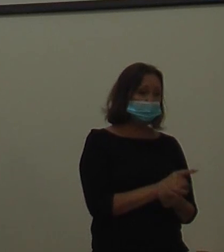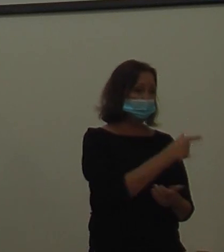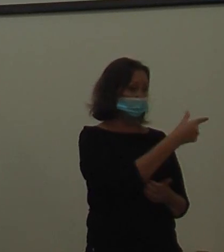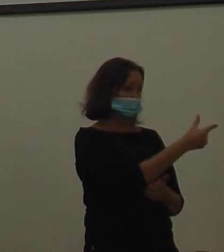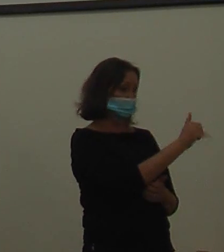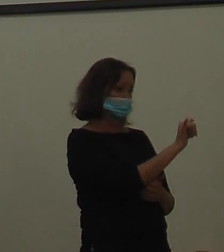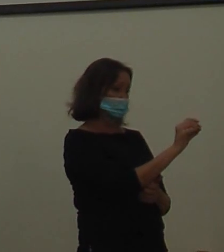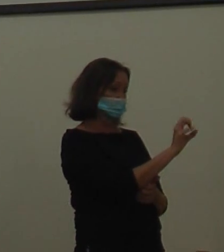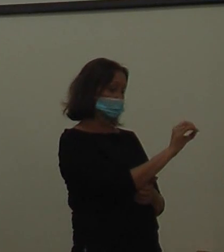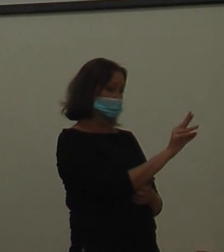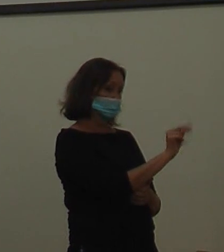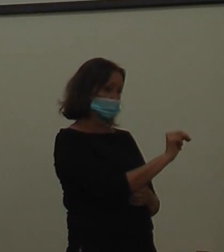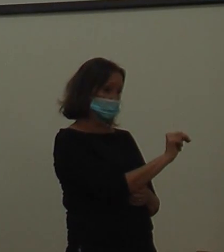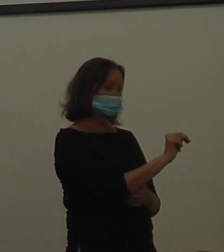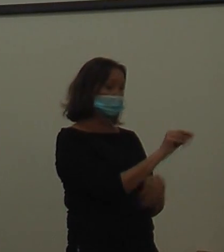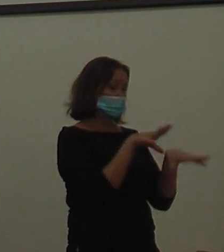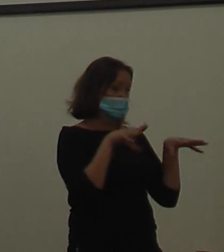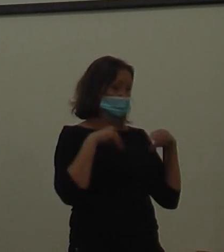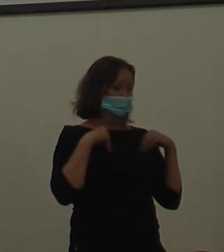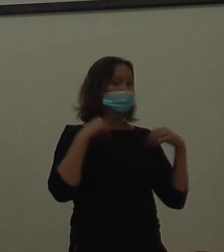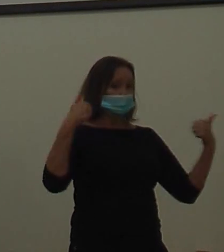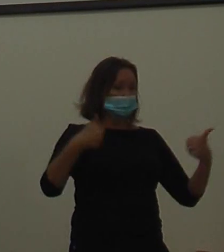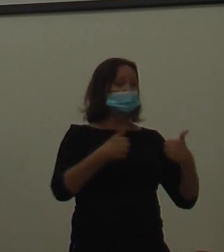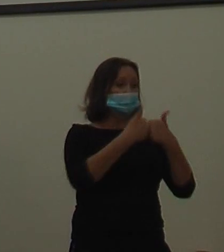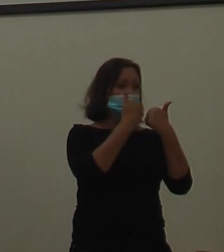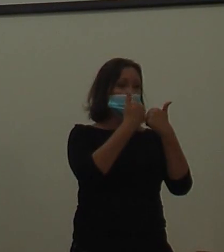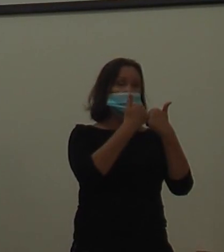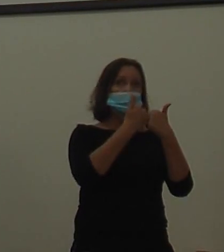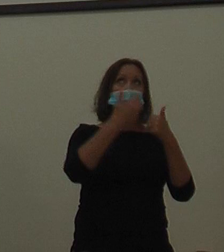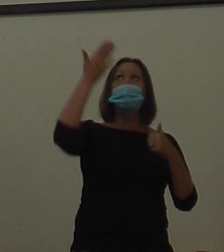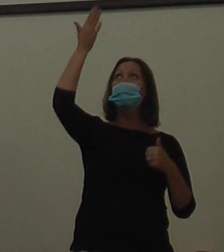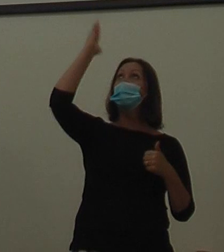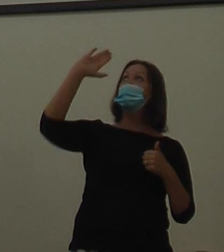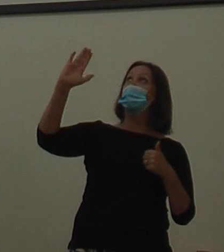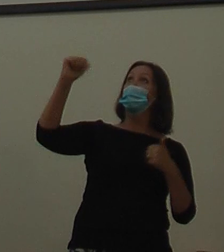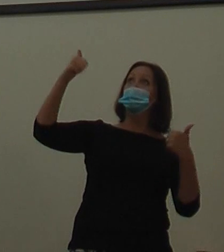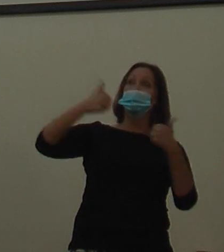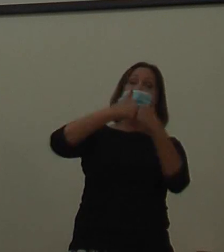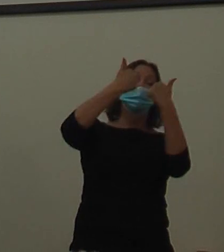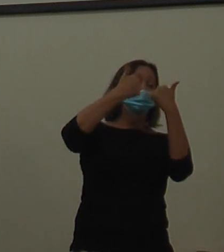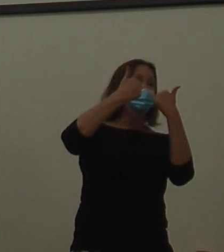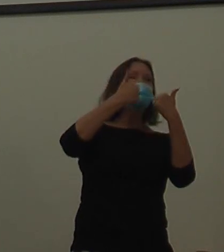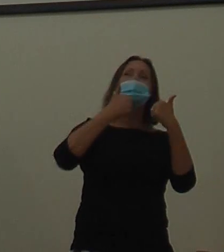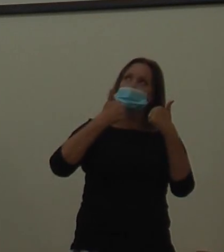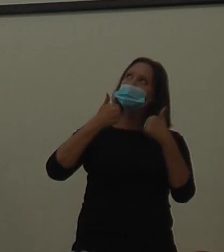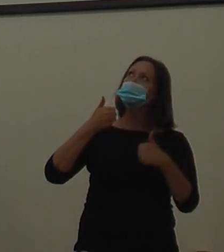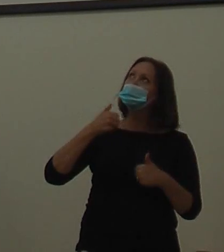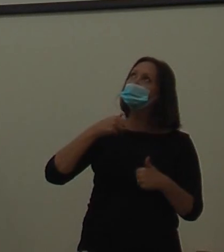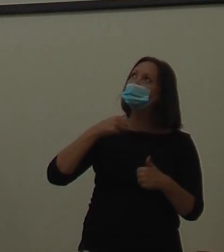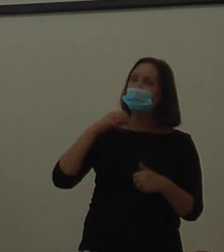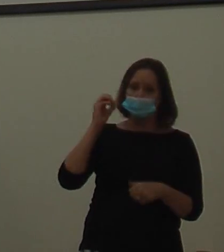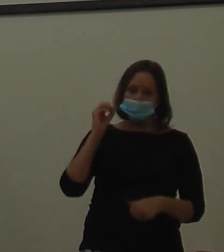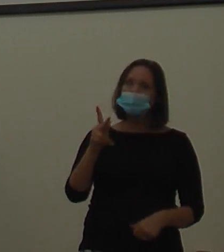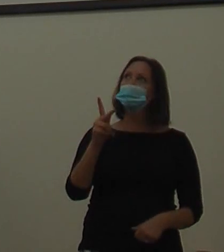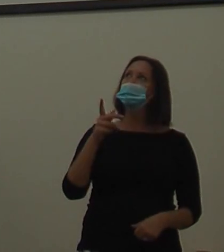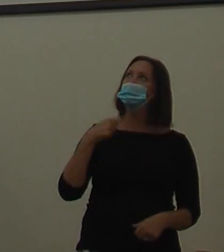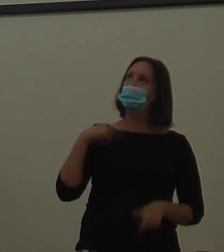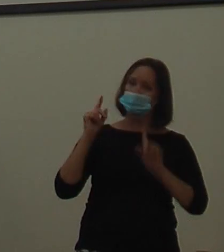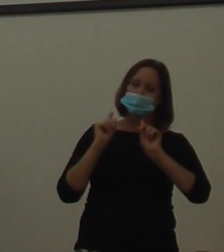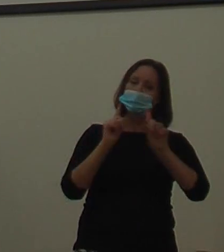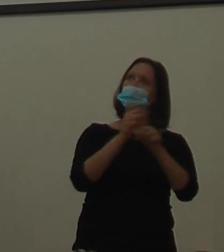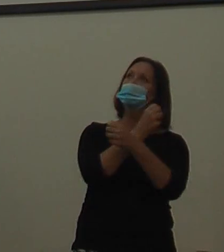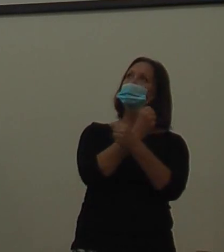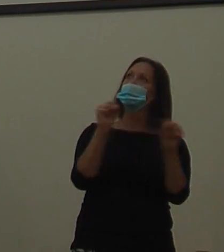Gideon accepts the challenge that God puts before him to go and save his people from